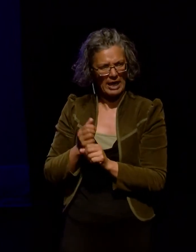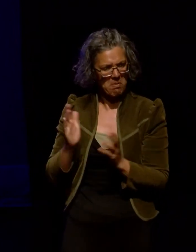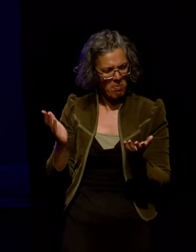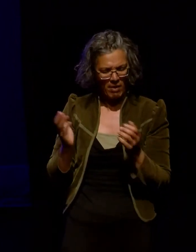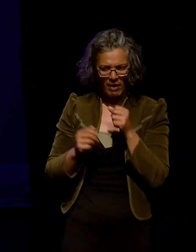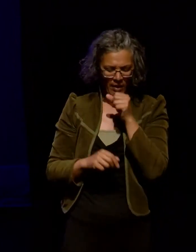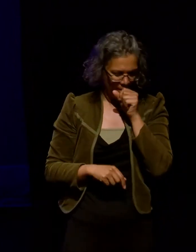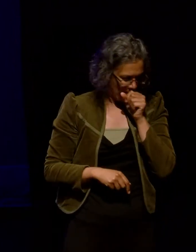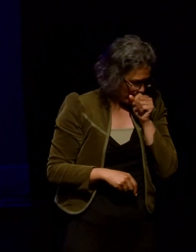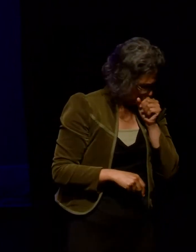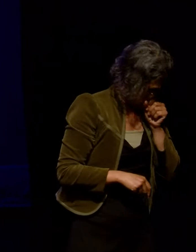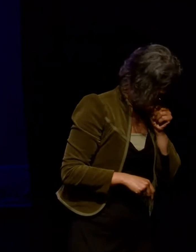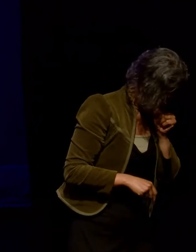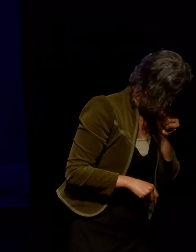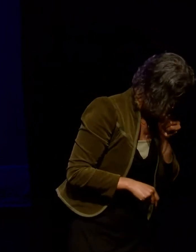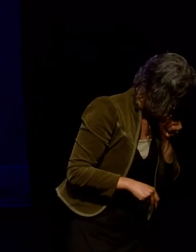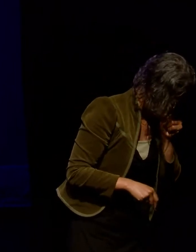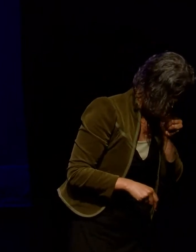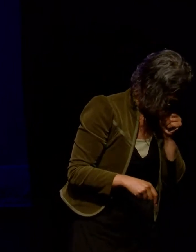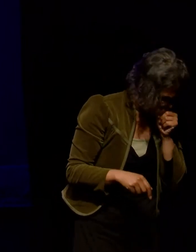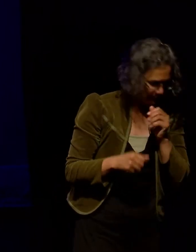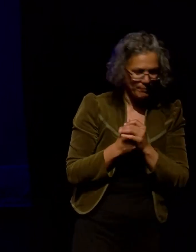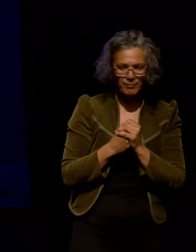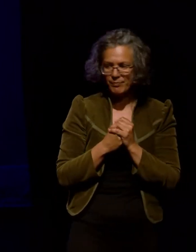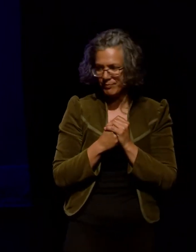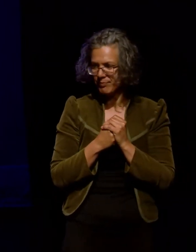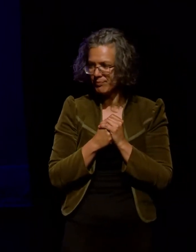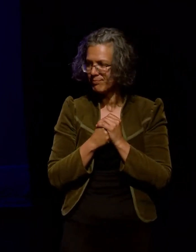we wanted to try and give the public some different heritage history.